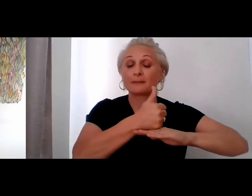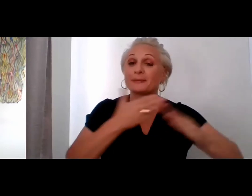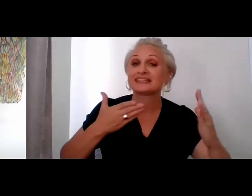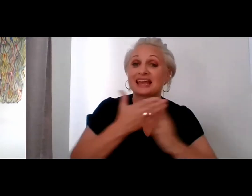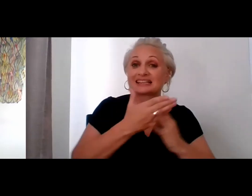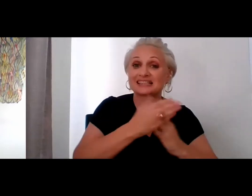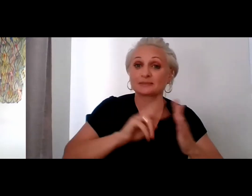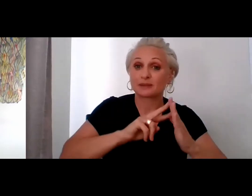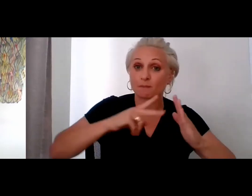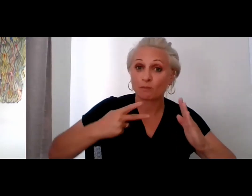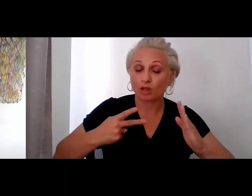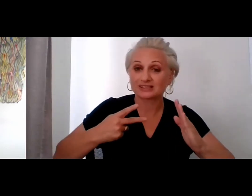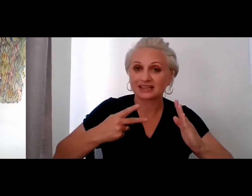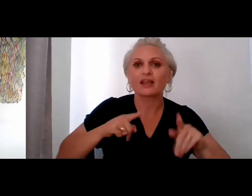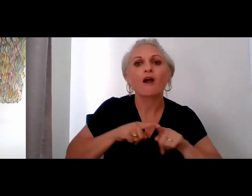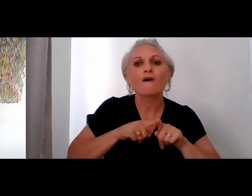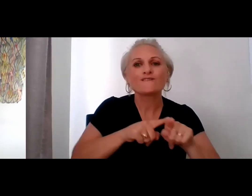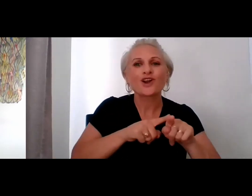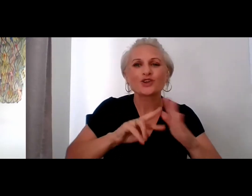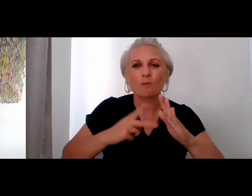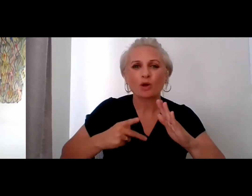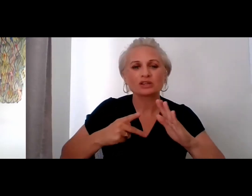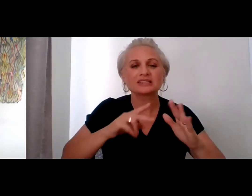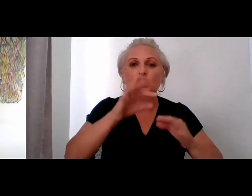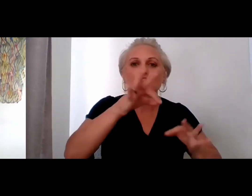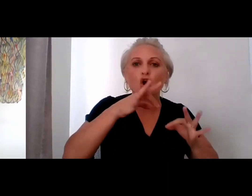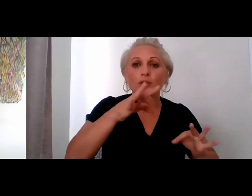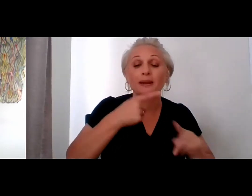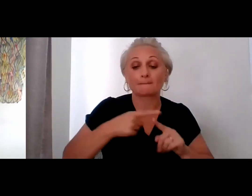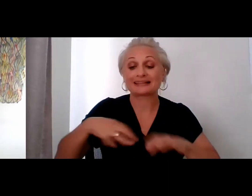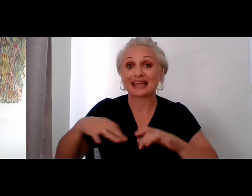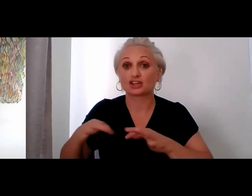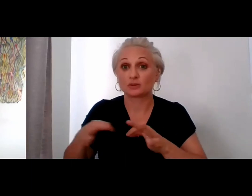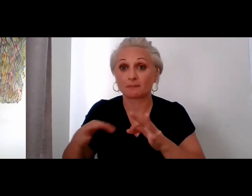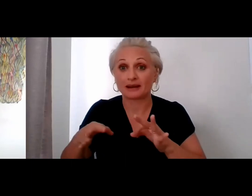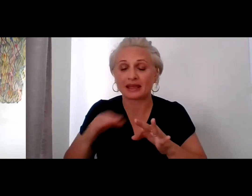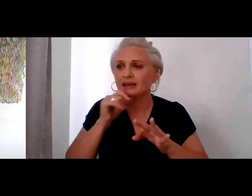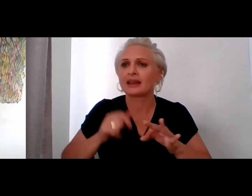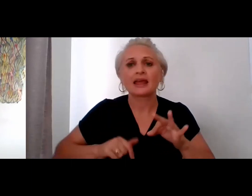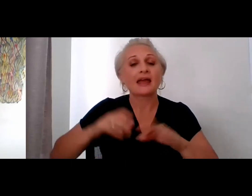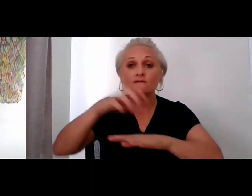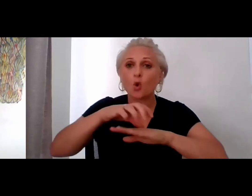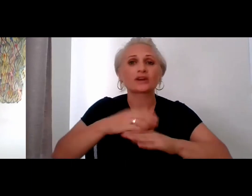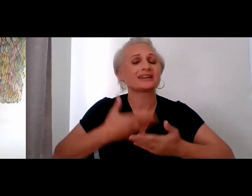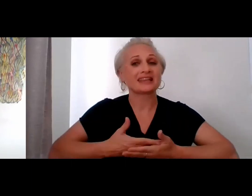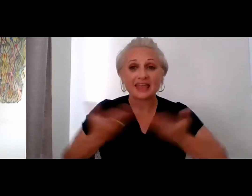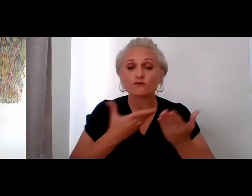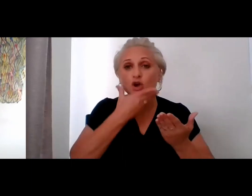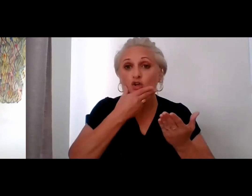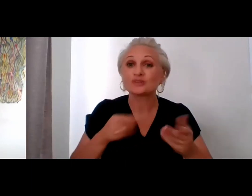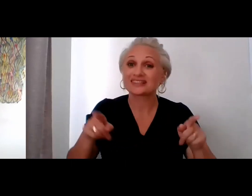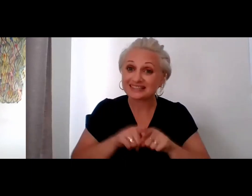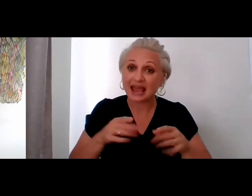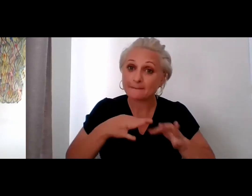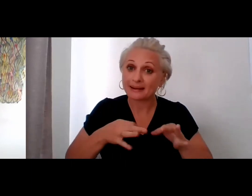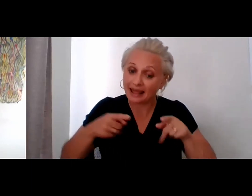policy document and its plan of action. If everyone in the organisation uses the same plan